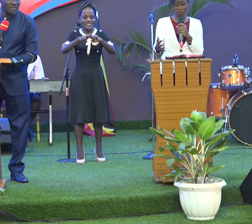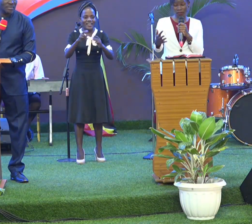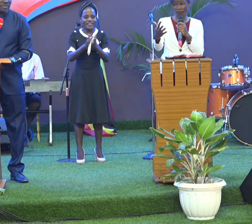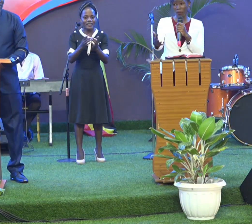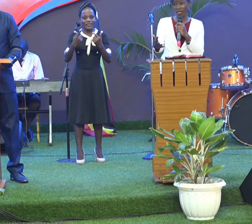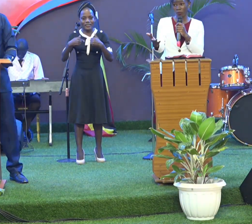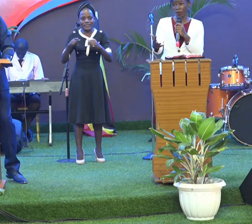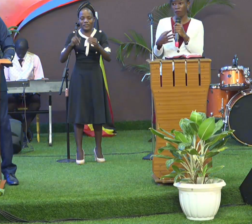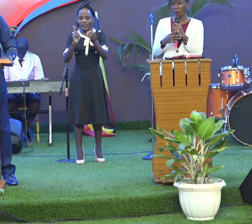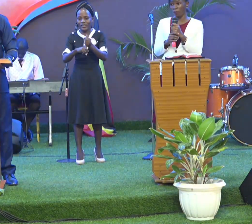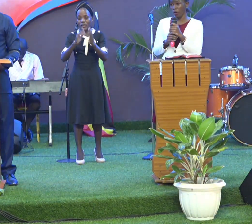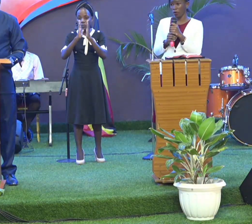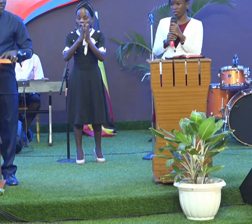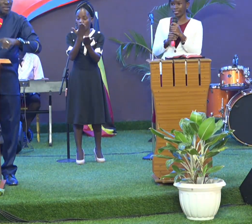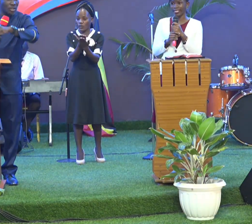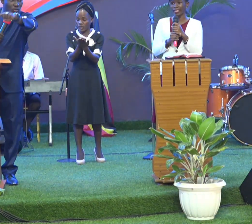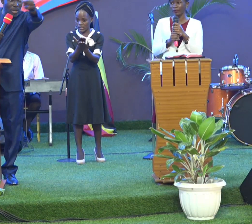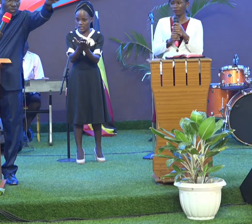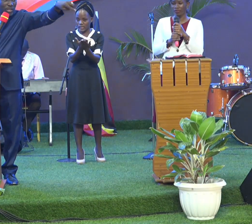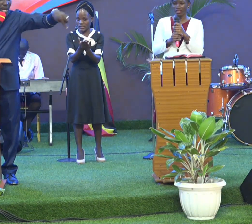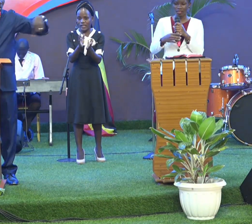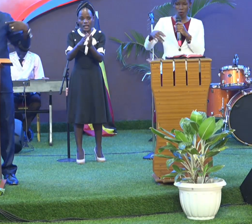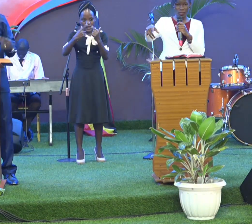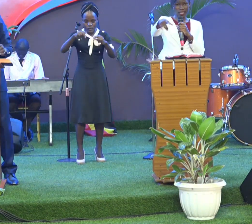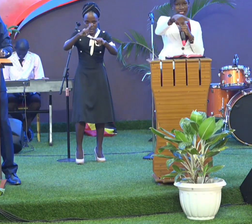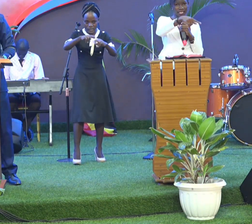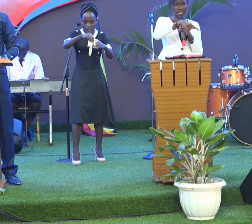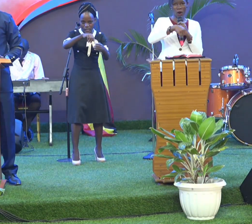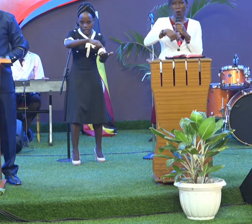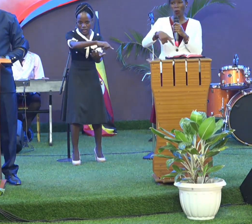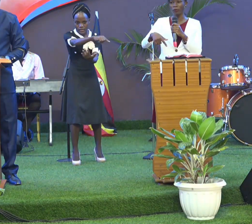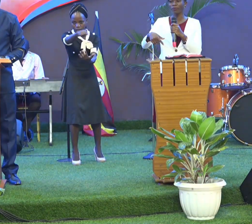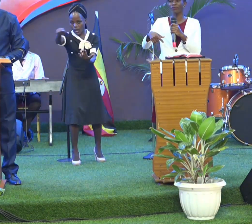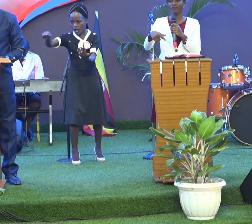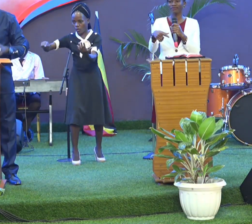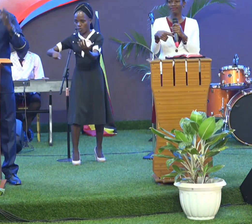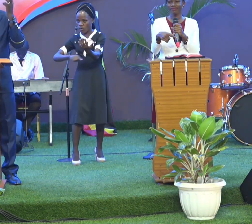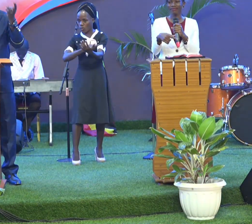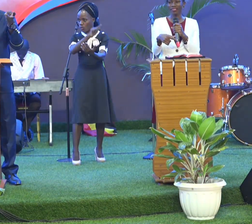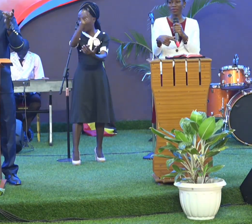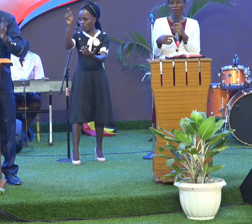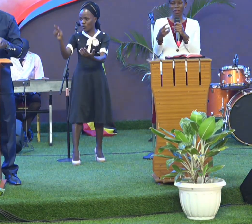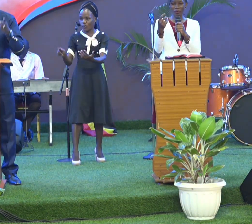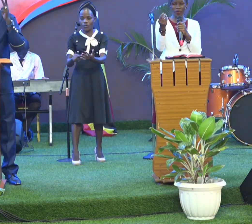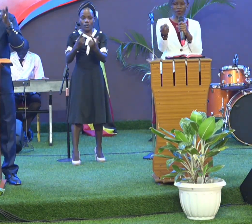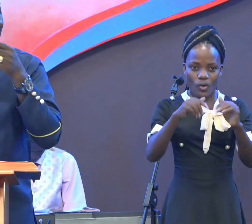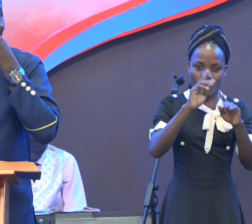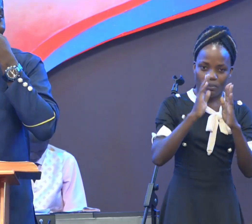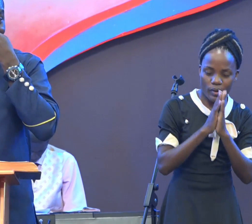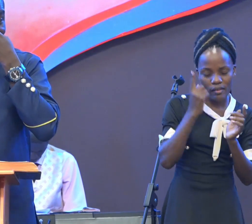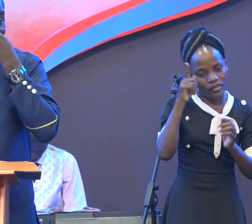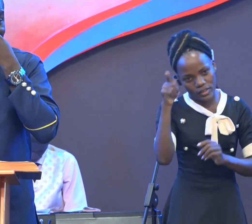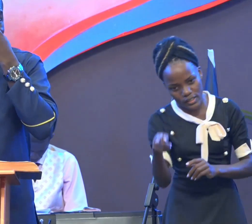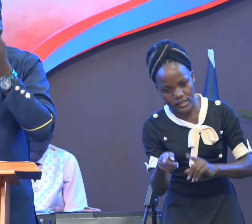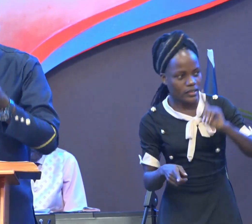sit down and to give them what to pray for, the prayer requests. Tutula mu circle. So we sat in a circle. Tugenda kusabira kino. We are going to pray for na